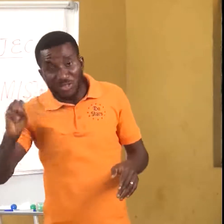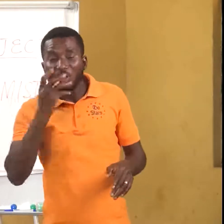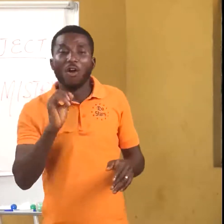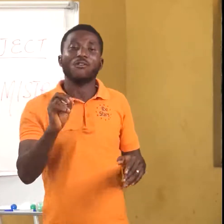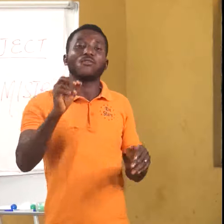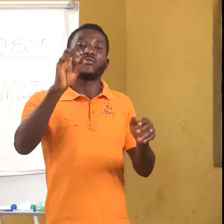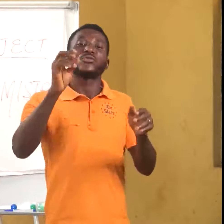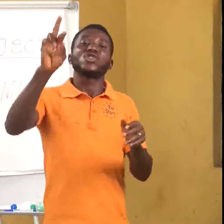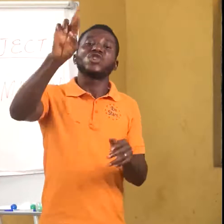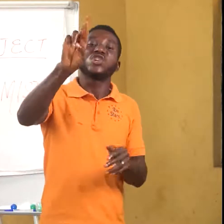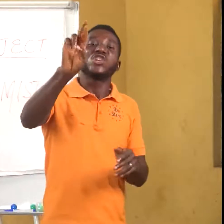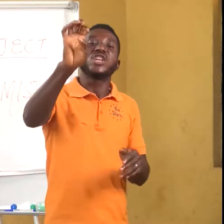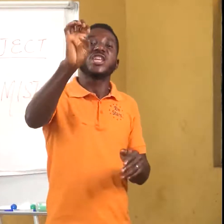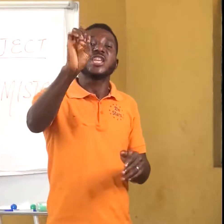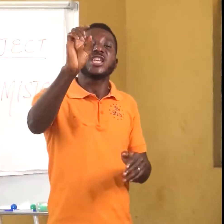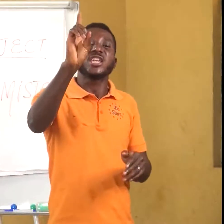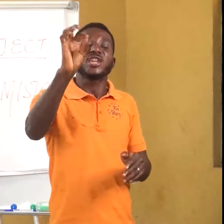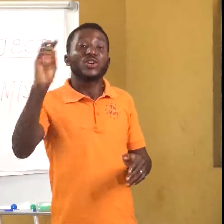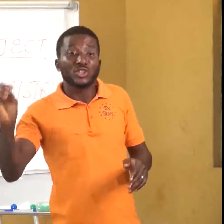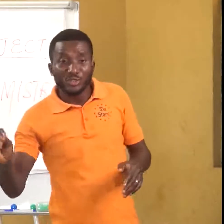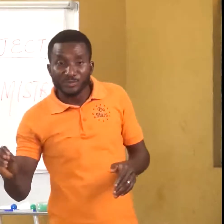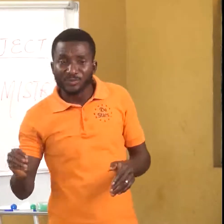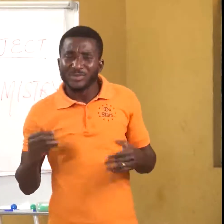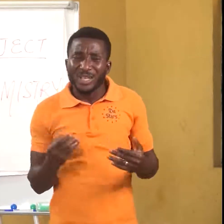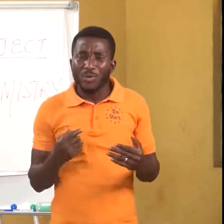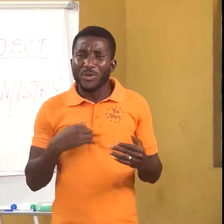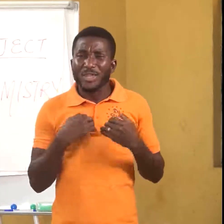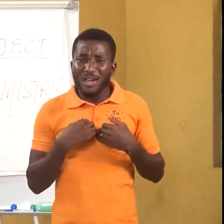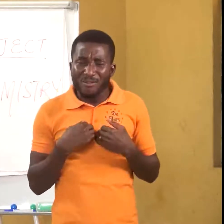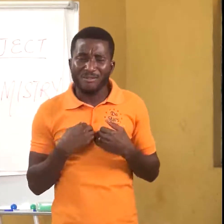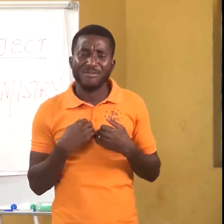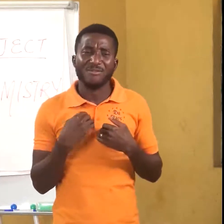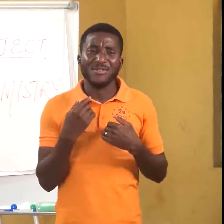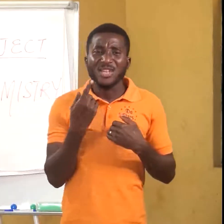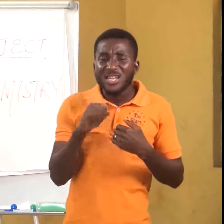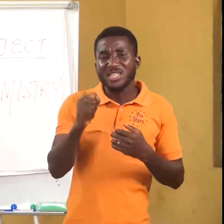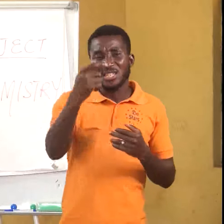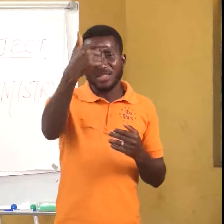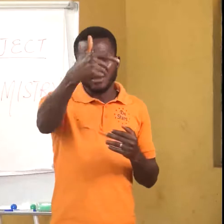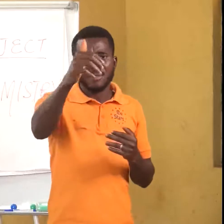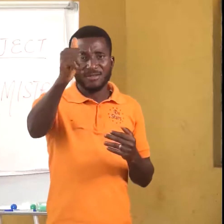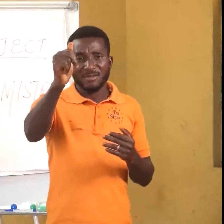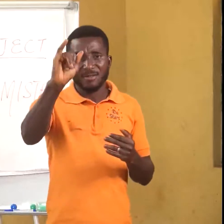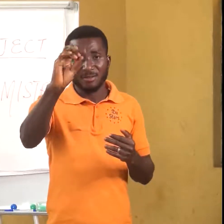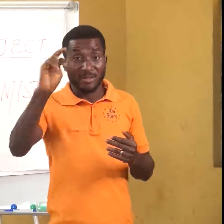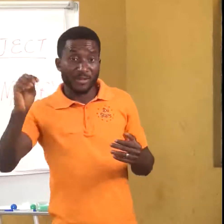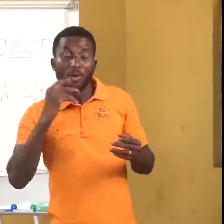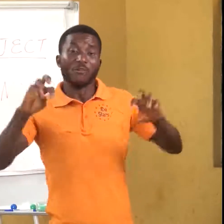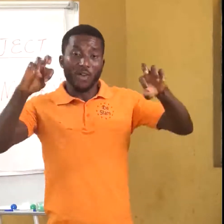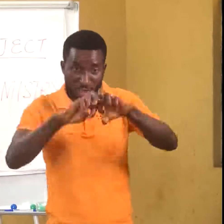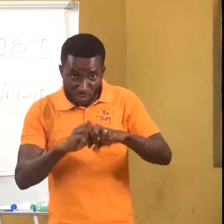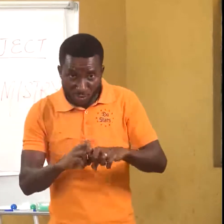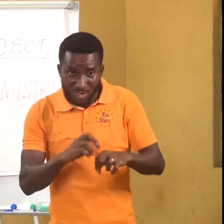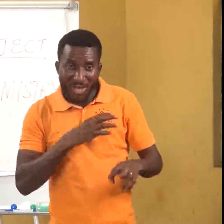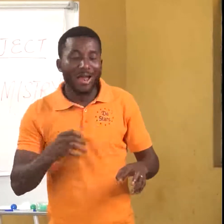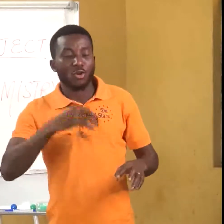of oxygen. 2. Addition of hydrogen. 3. Gain of electron. And finally, loss